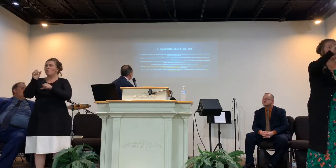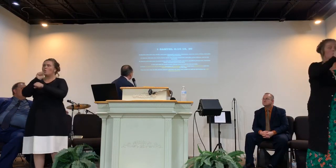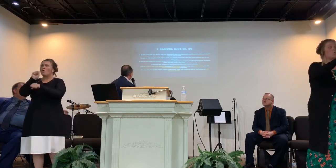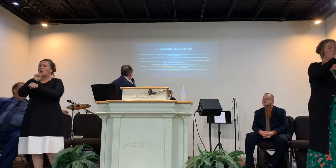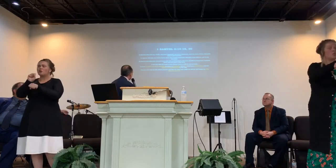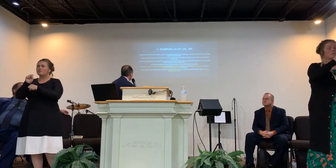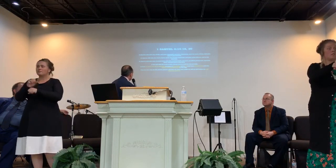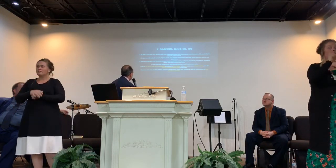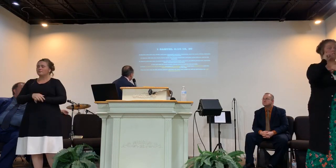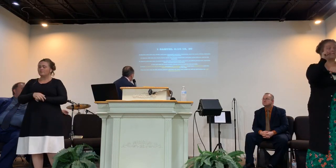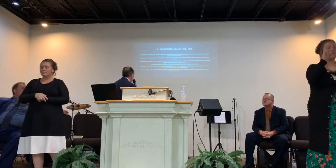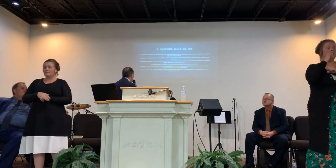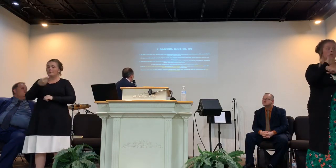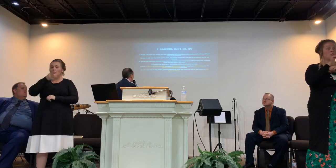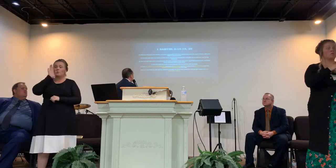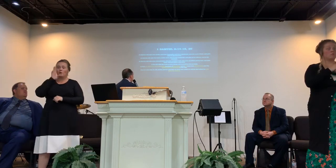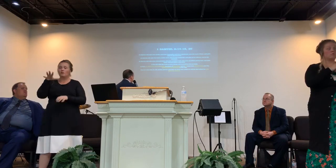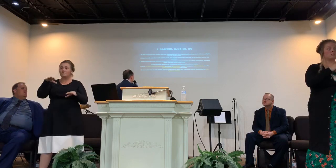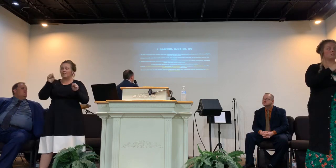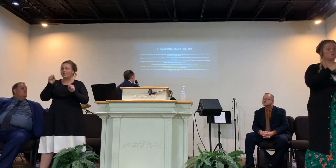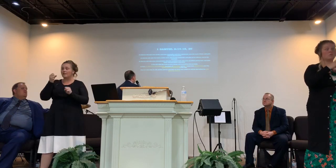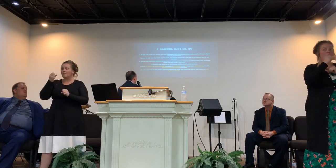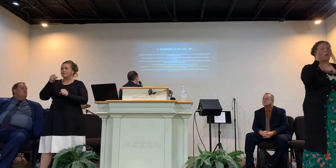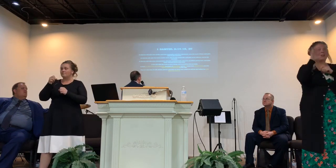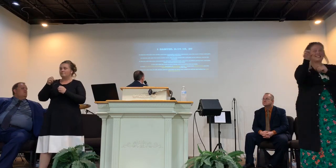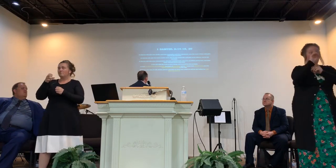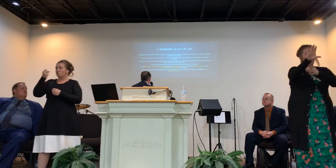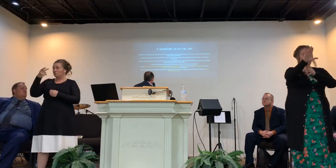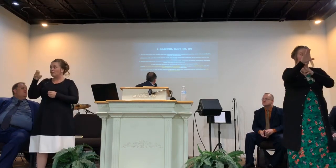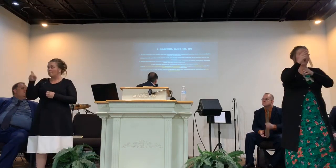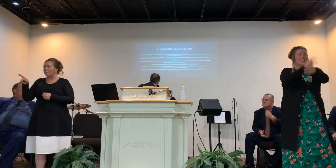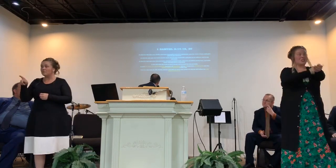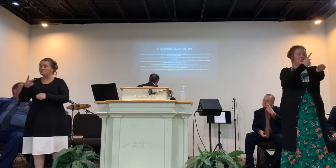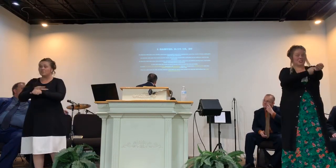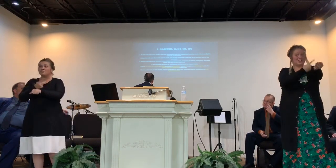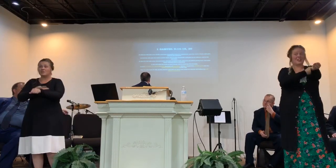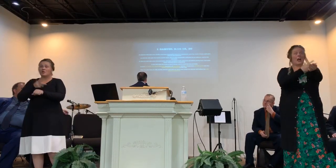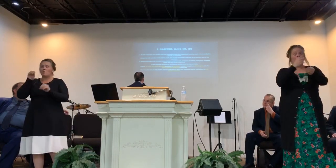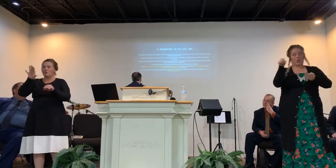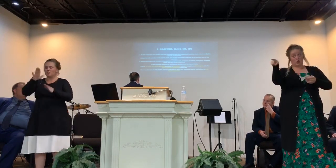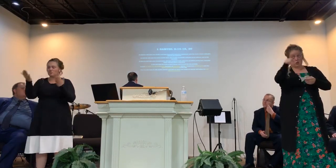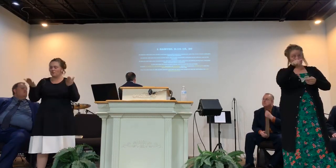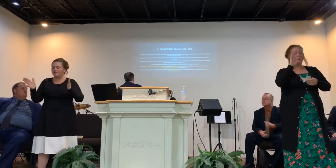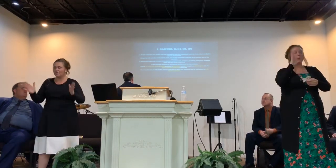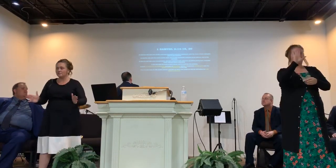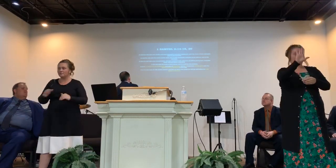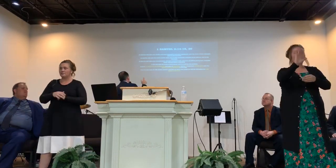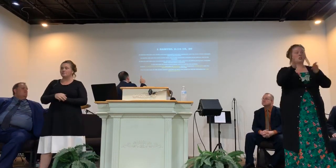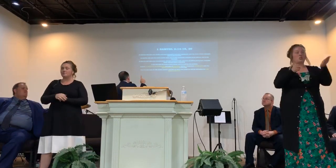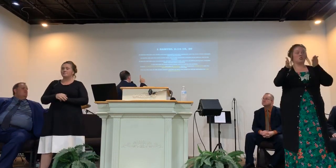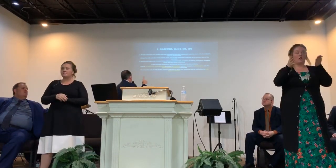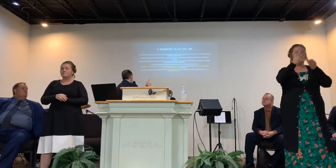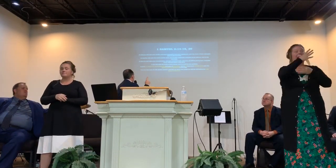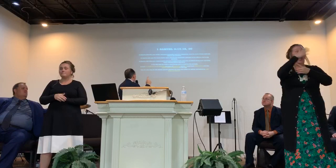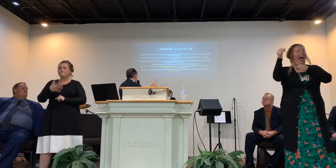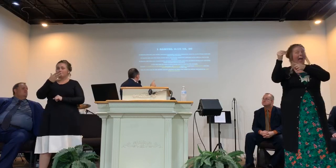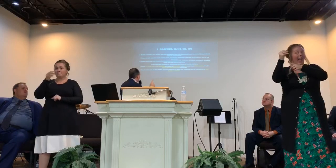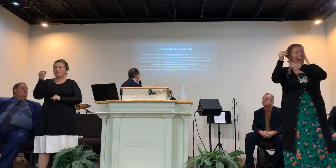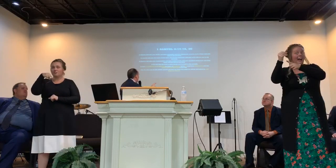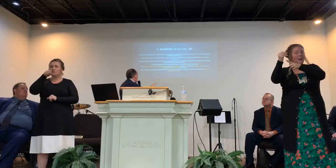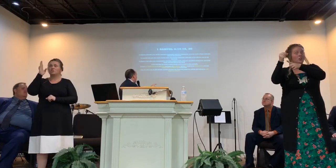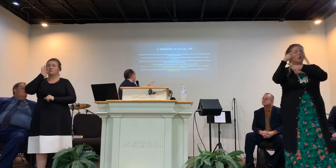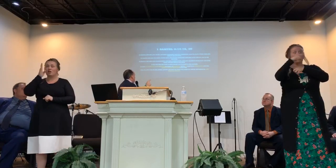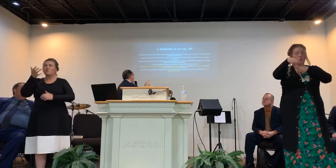work. And he will take the tenth of your sheep, and ye shall be his servants. And ye